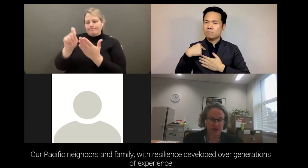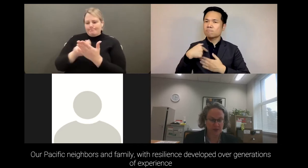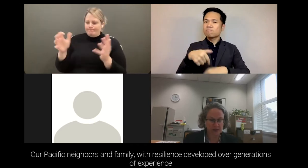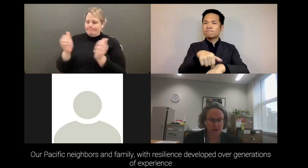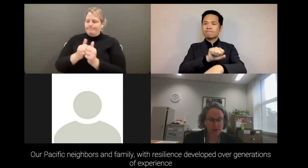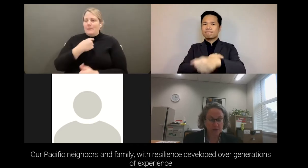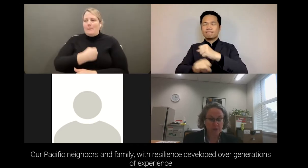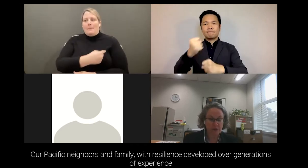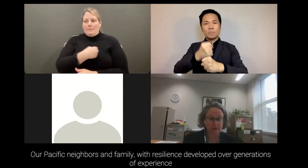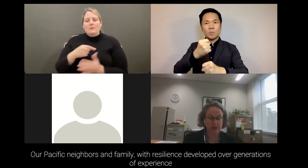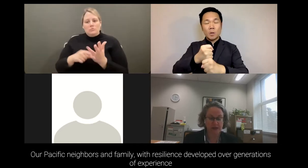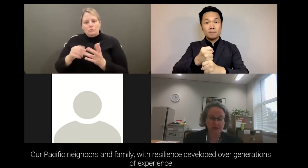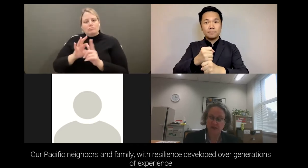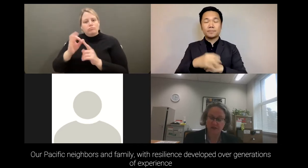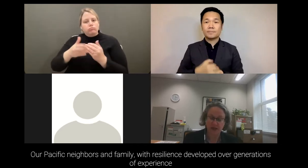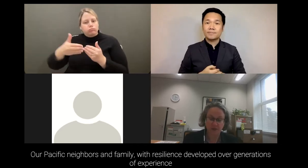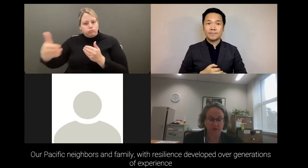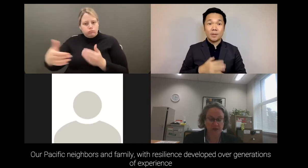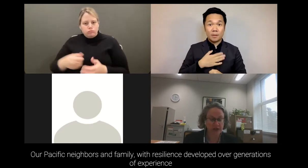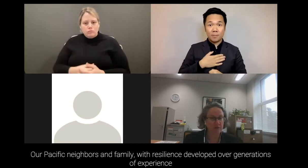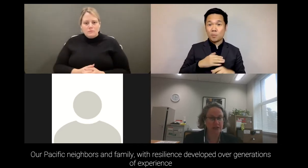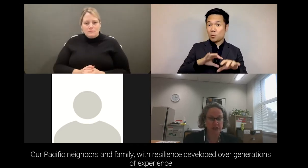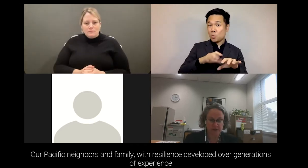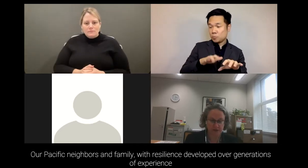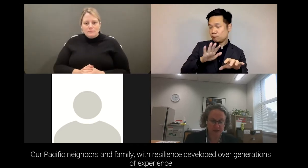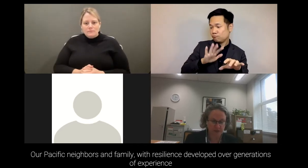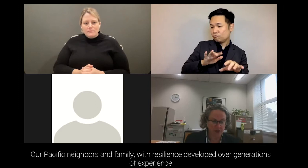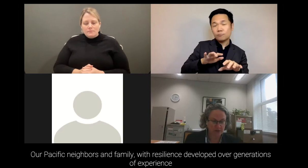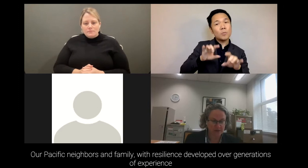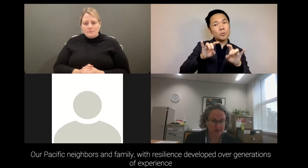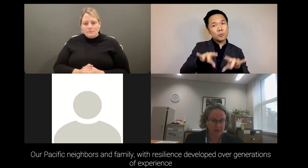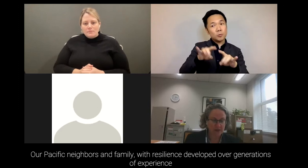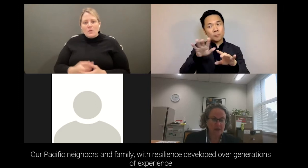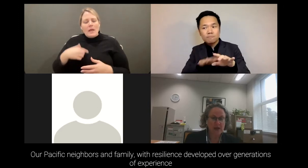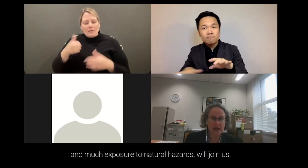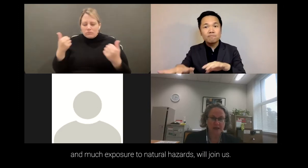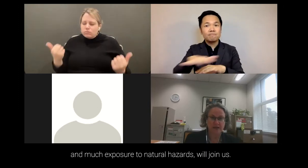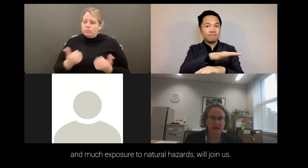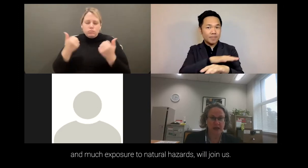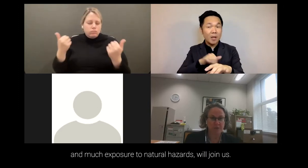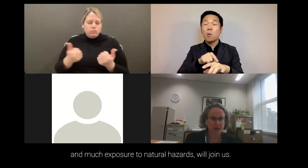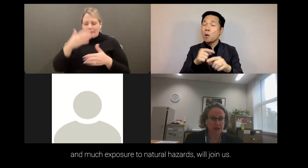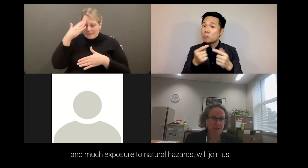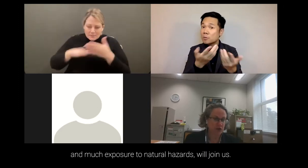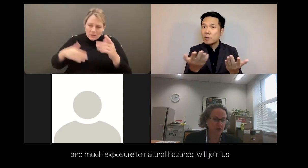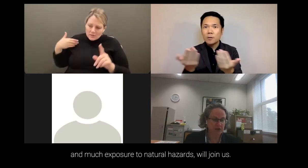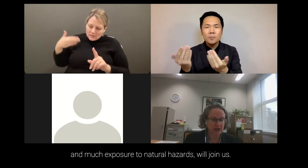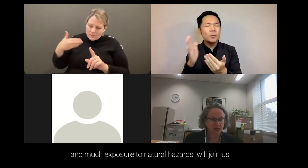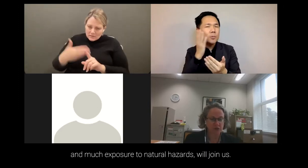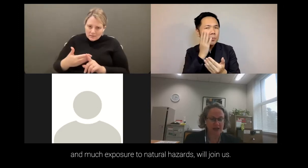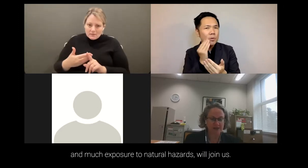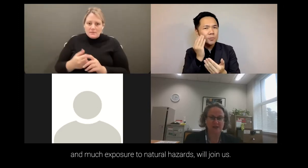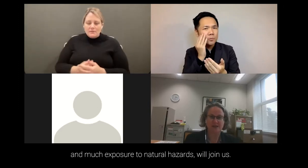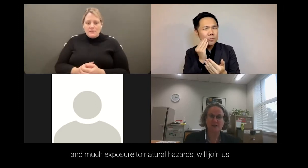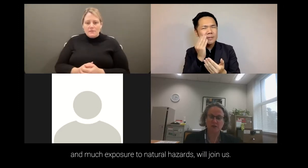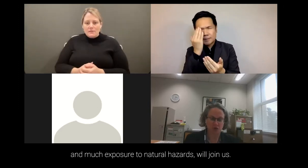and family, with resilience developed over generations of experience and much exposure to